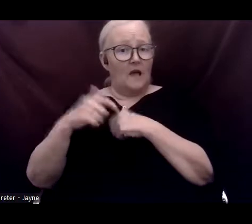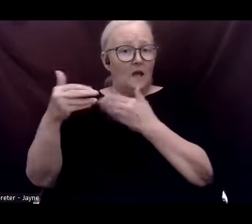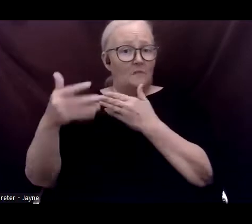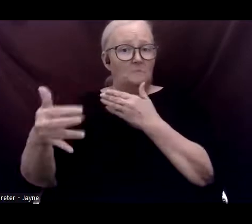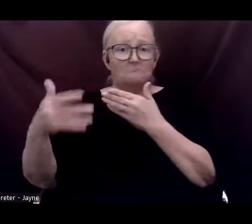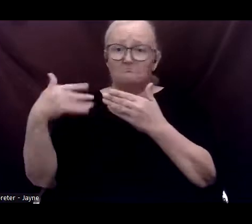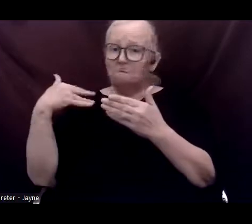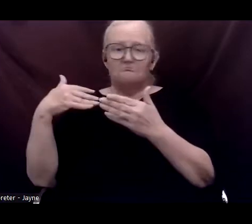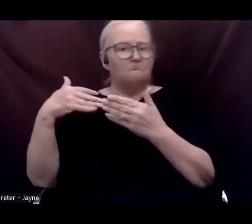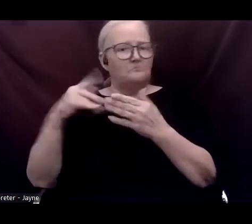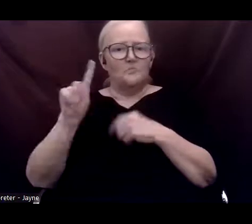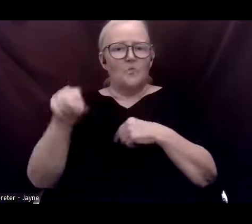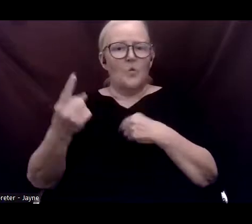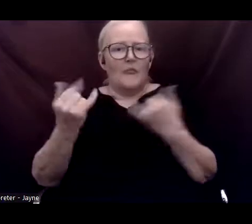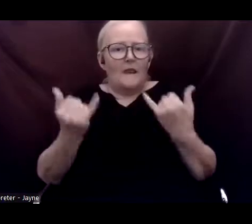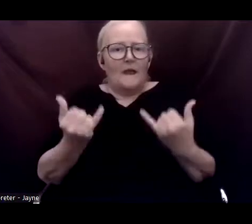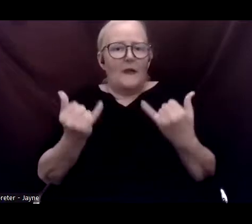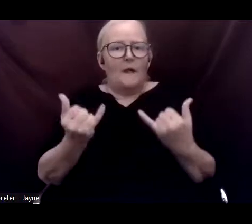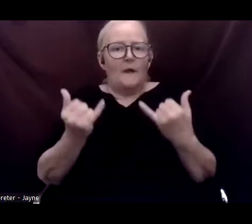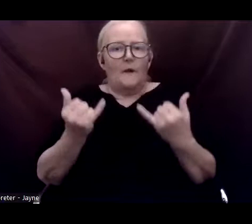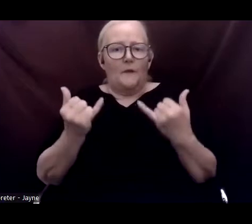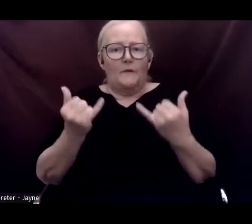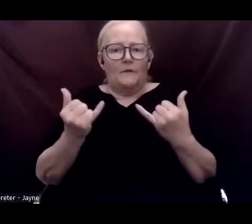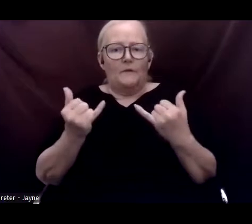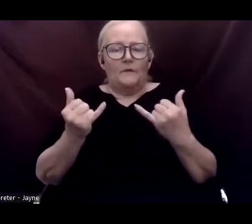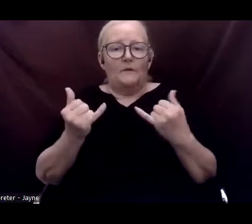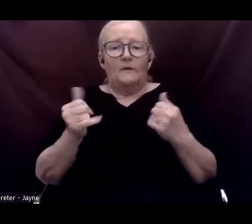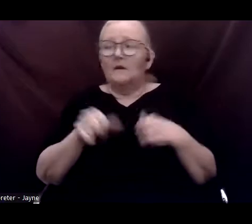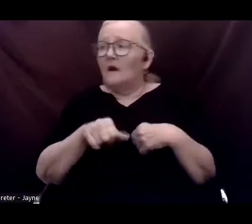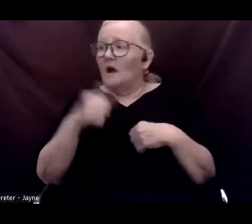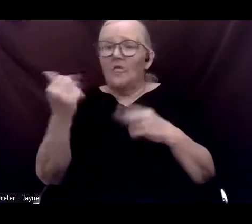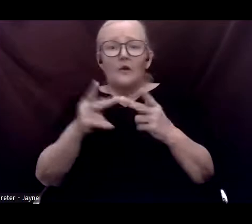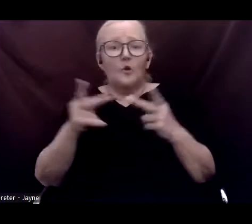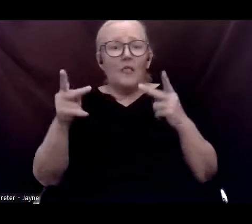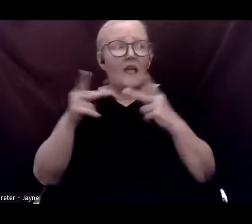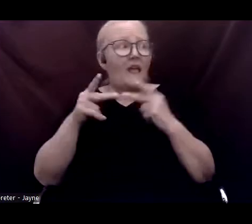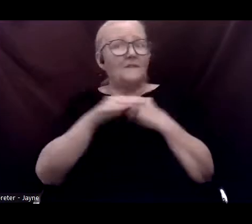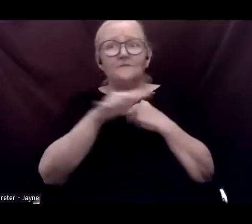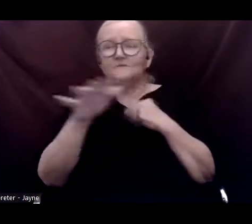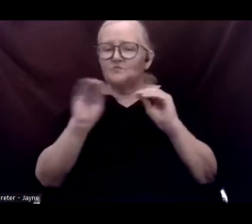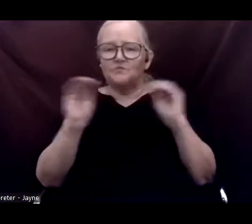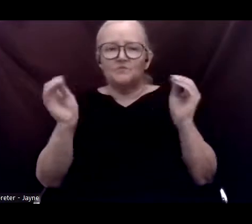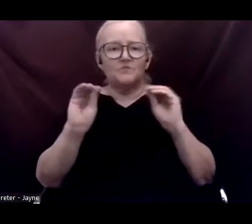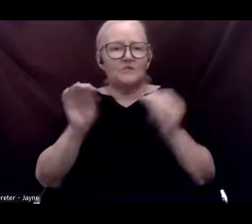but now. There is no place but